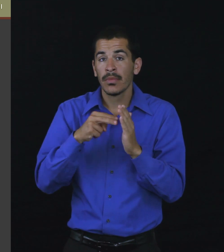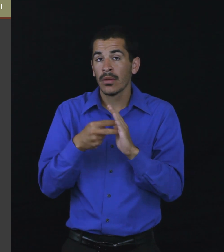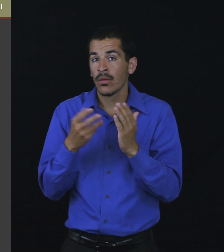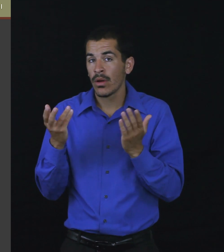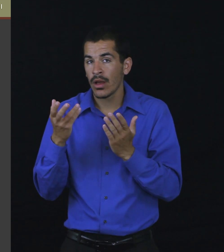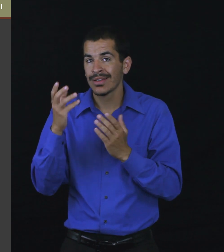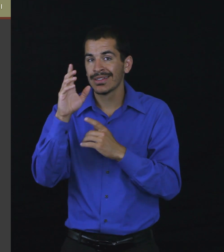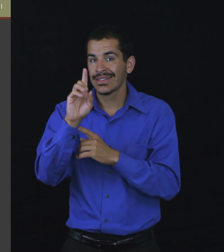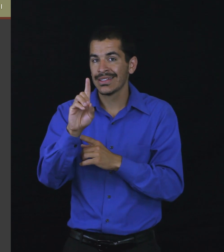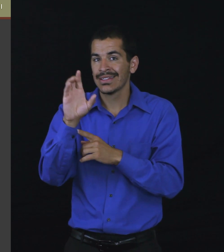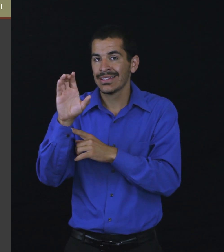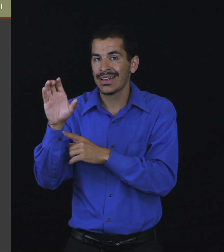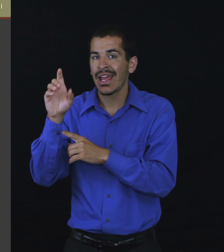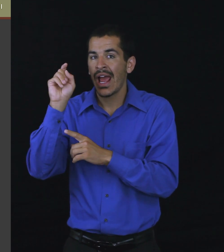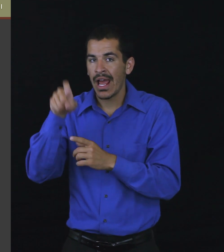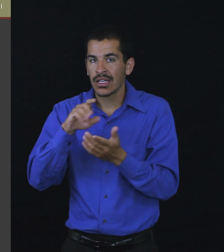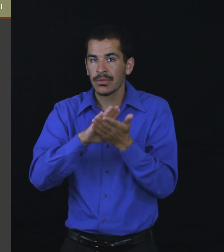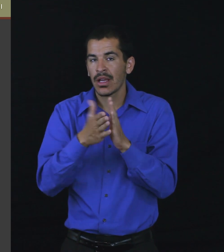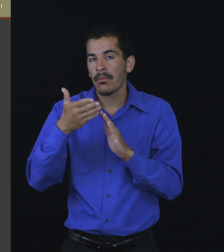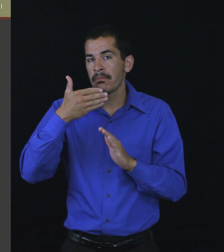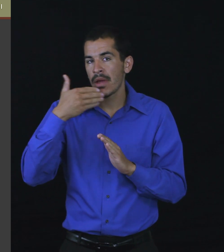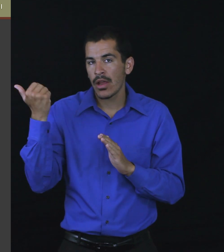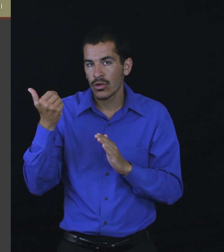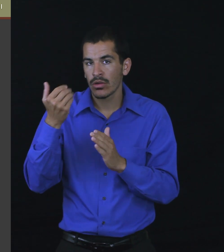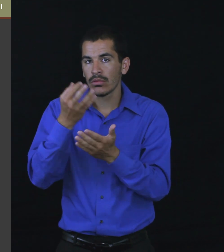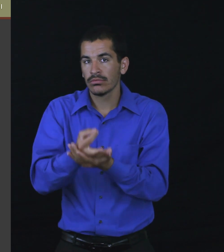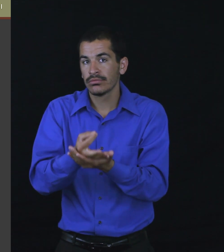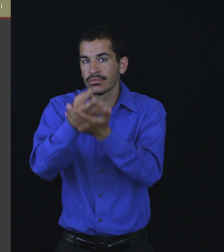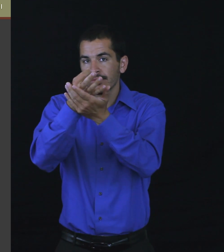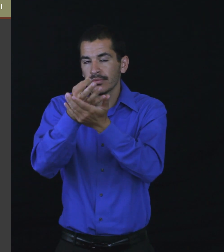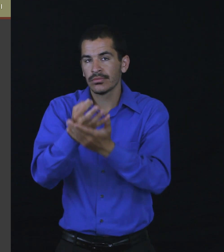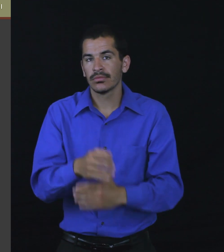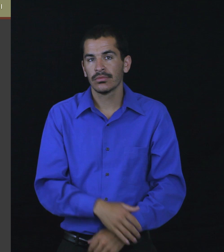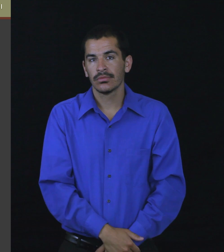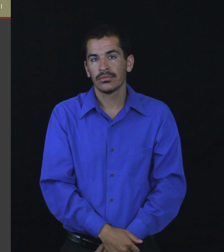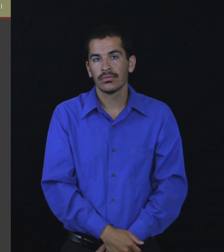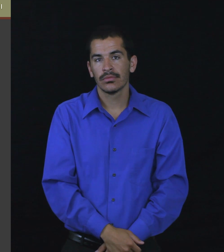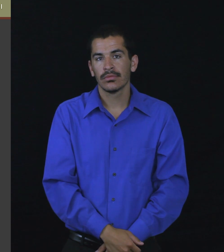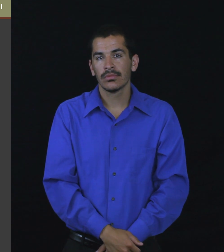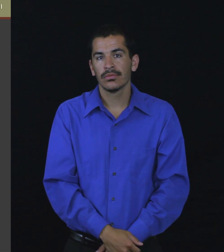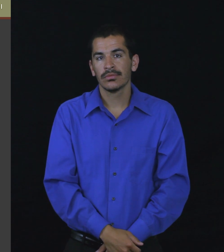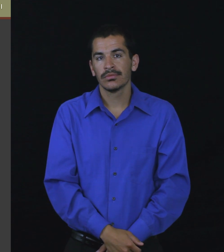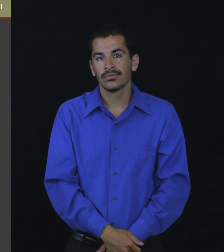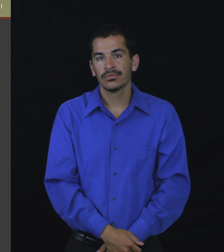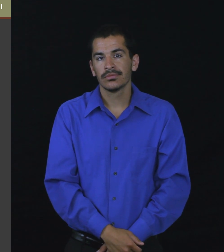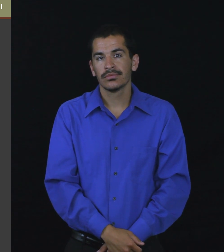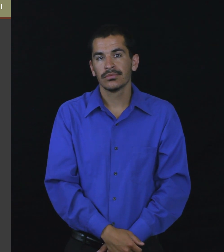fundraise.